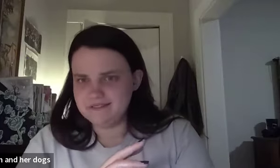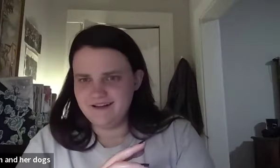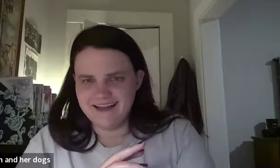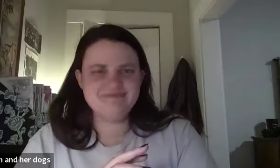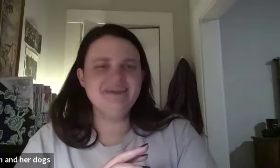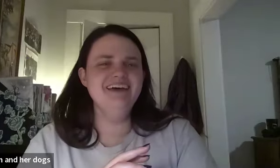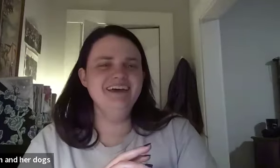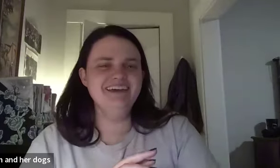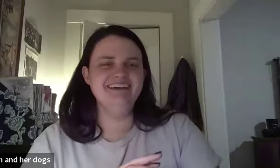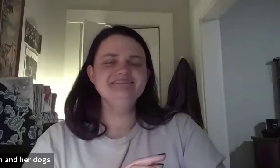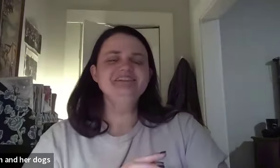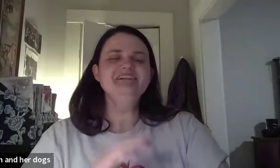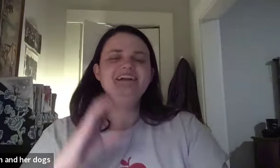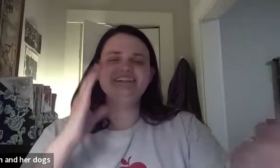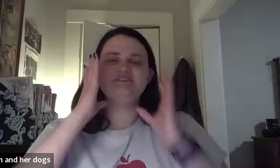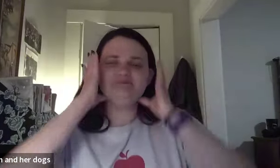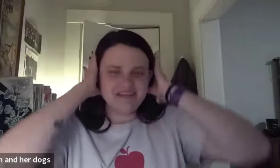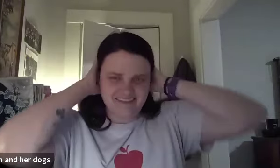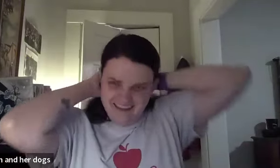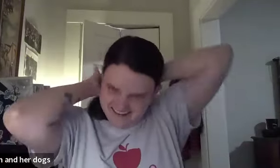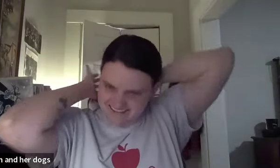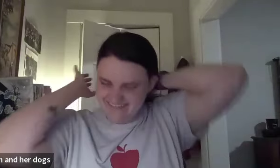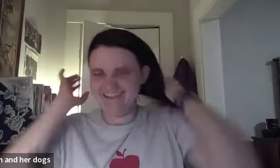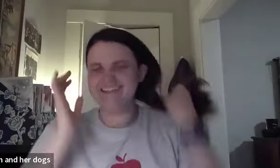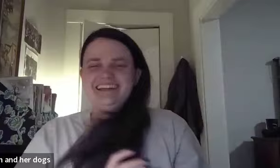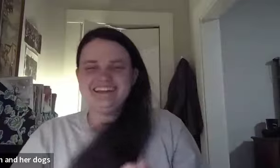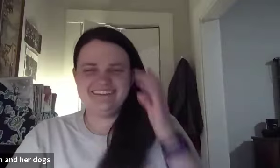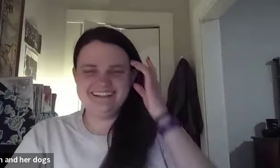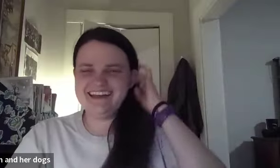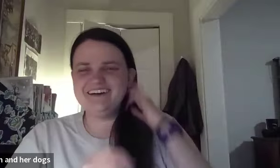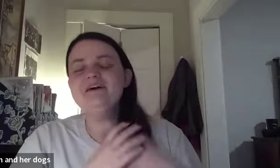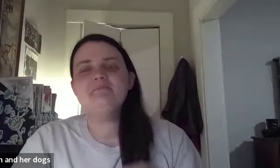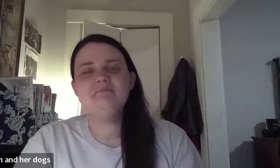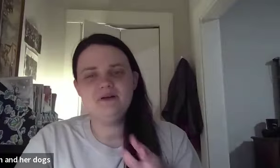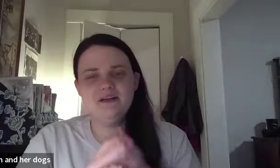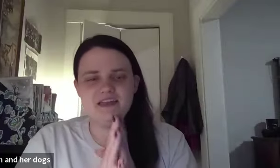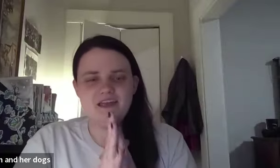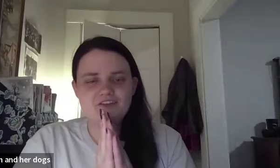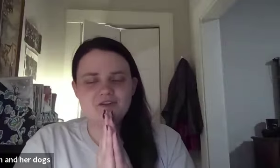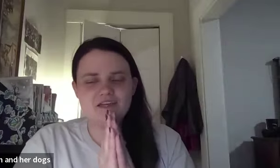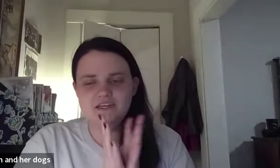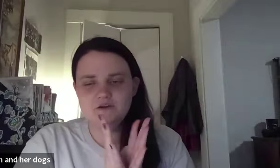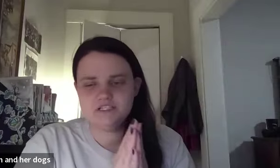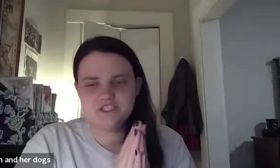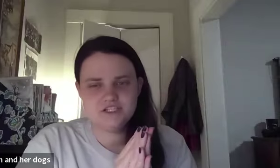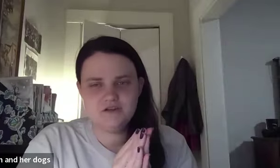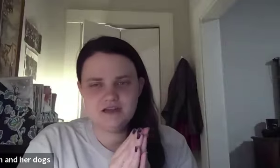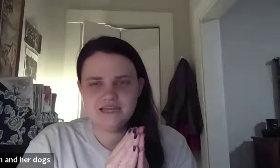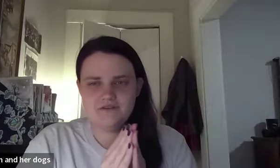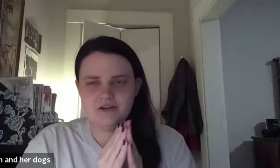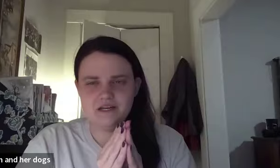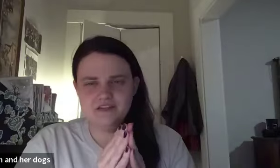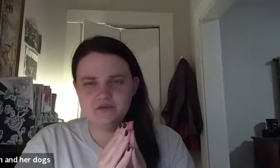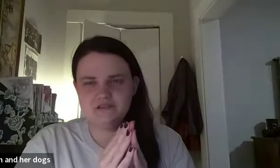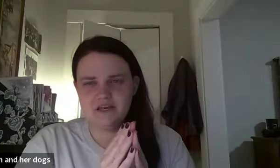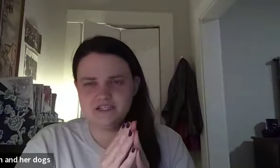this class. It's going to be a lot on this, I can already tell. But are there any questions you guys have or anything you would like us